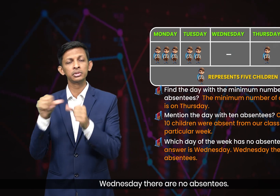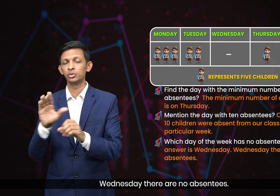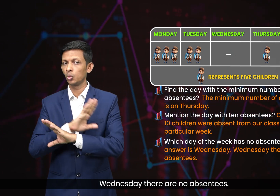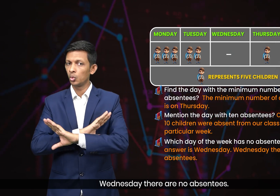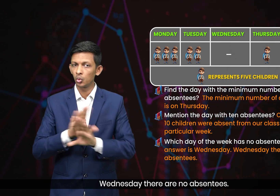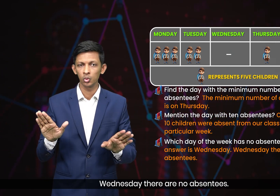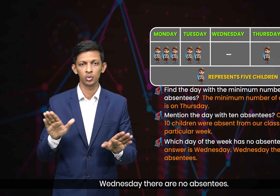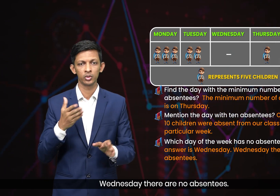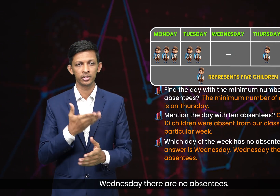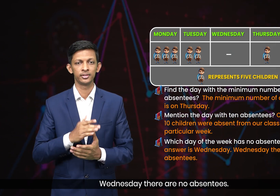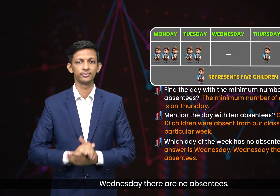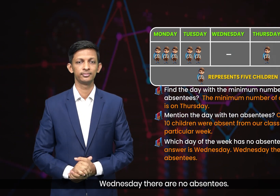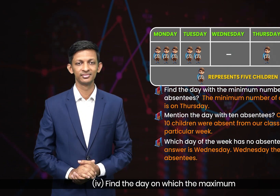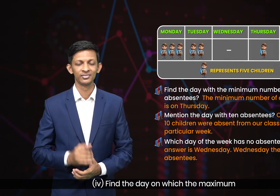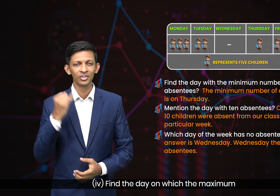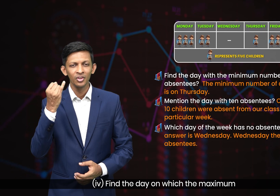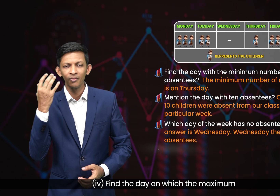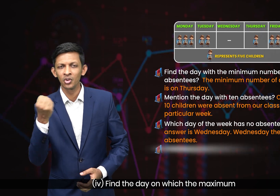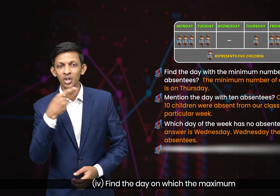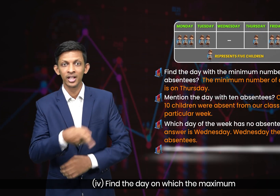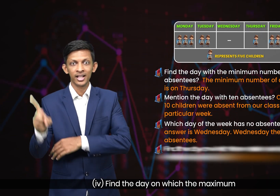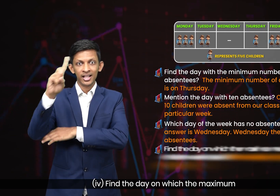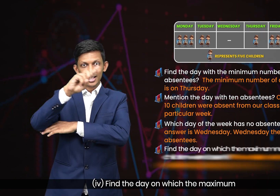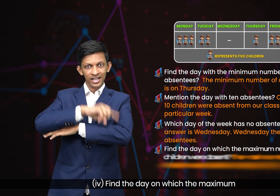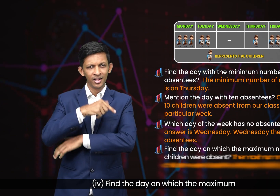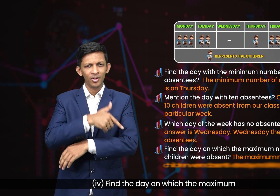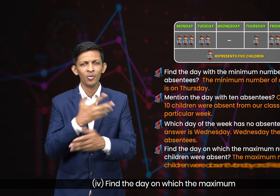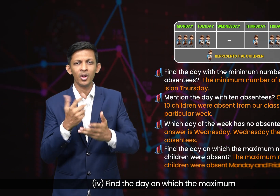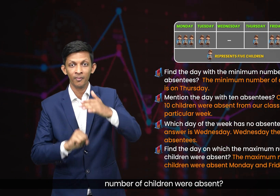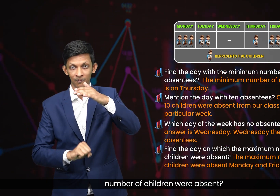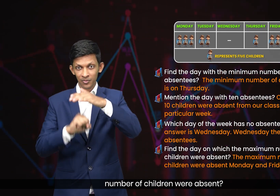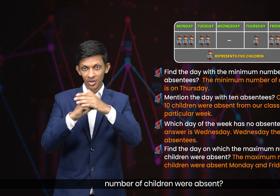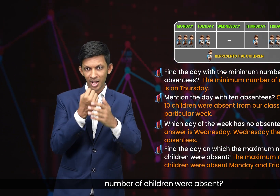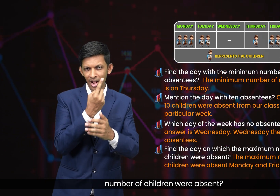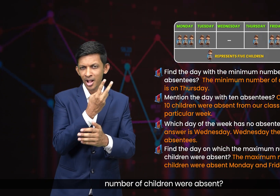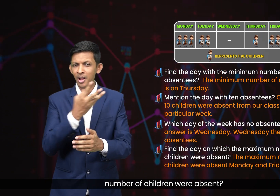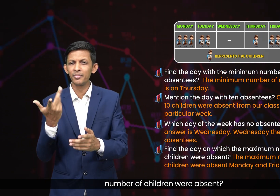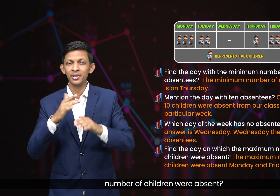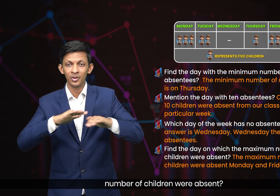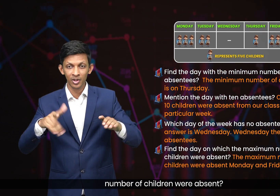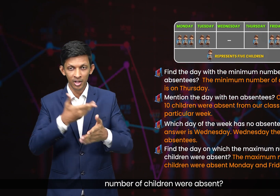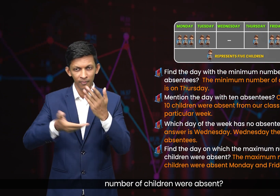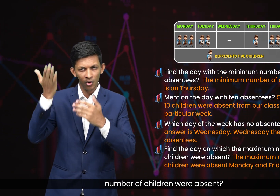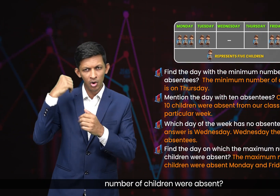no absentees. Find the day on which the maximum number of children were absent.